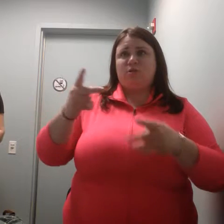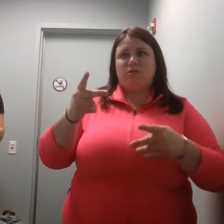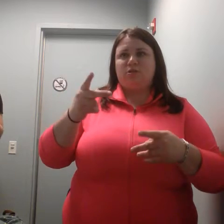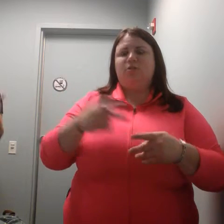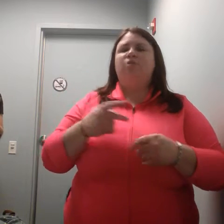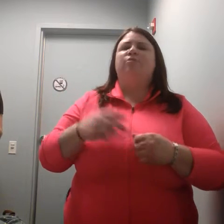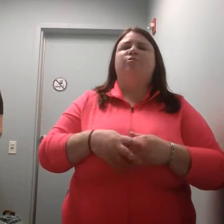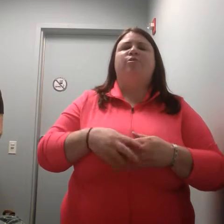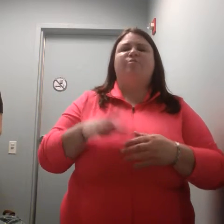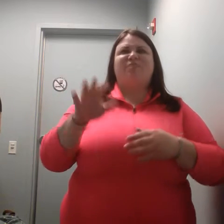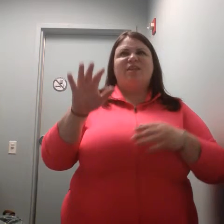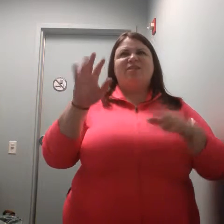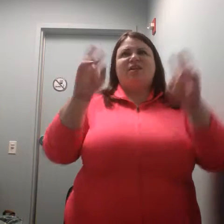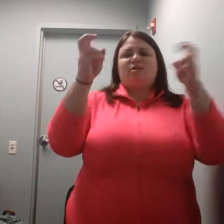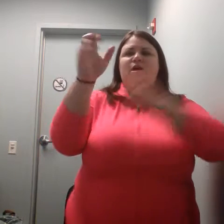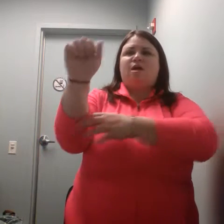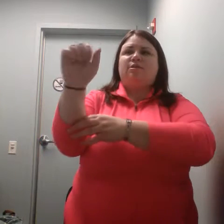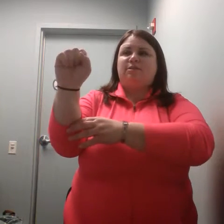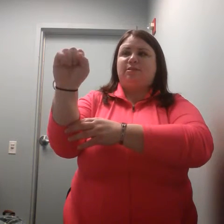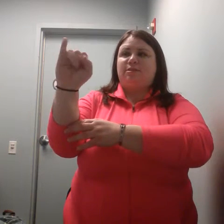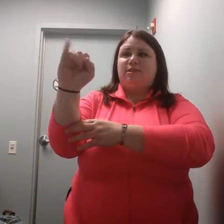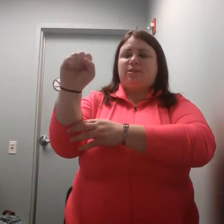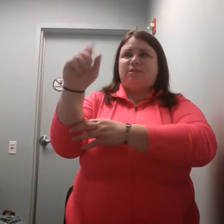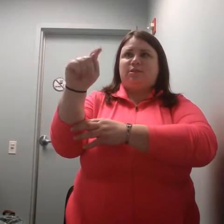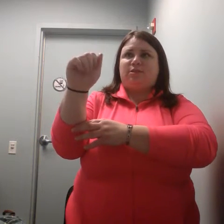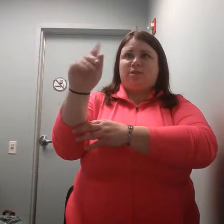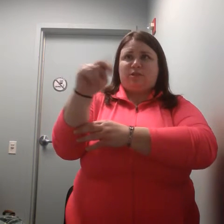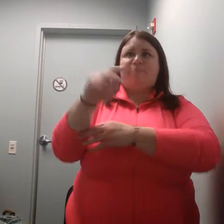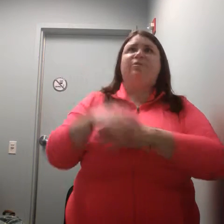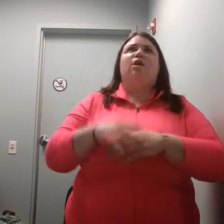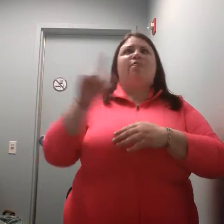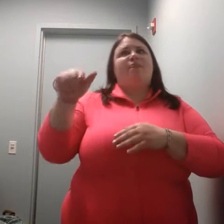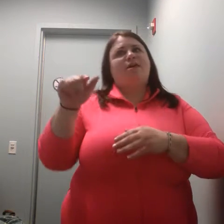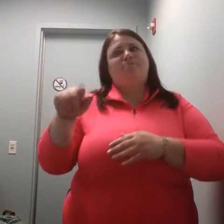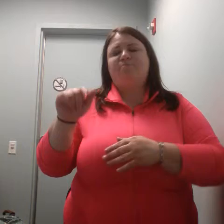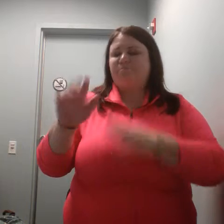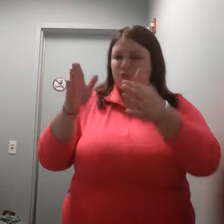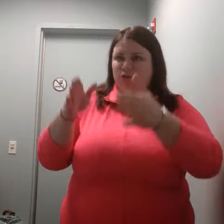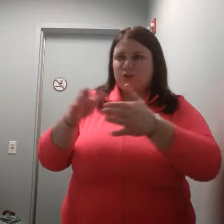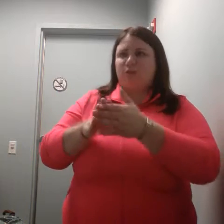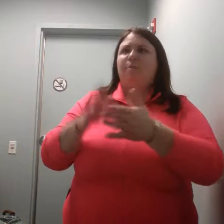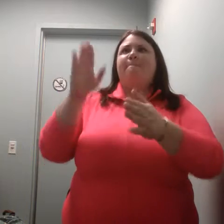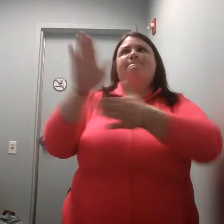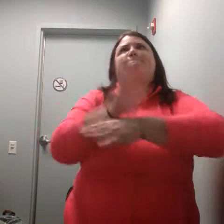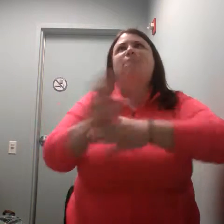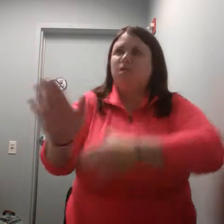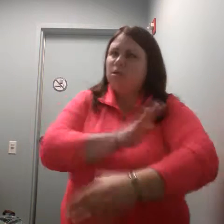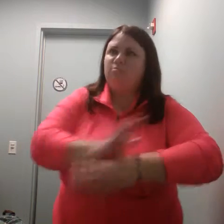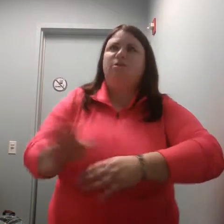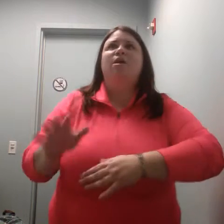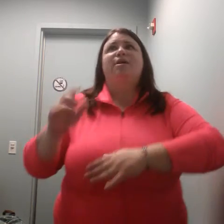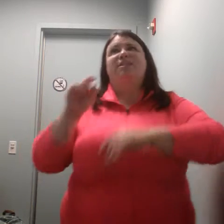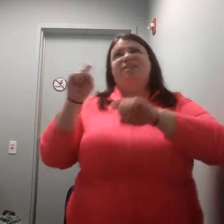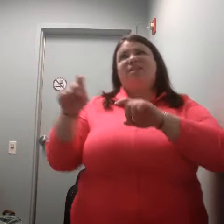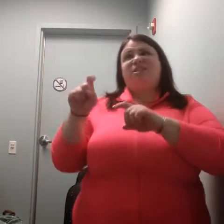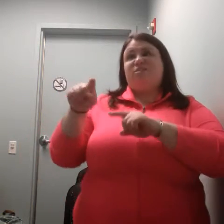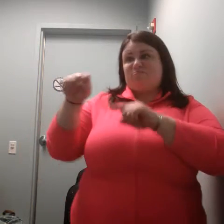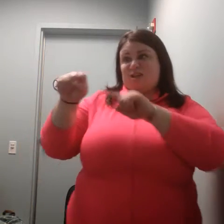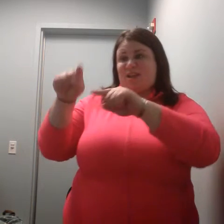to the assistant. She had to pay for that. Now, she has to pay both of them, but even though she has to pay those people, they're helping her do something